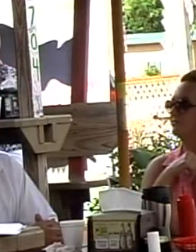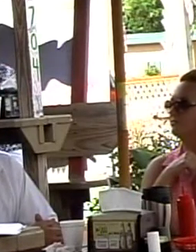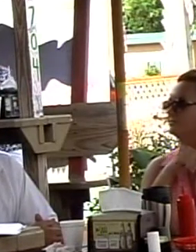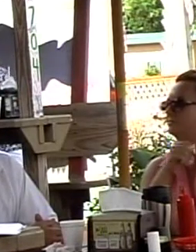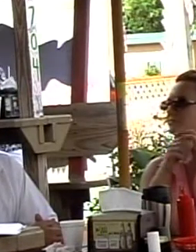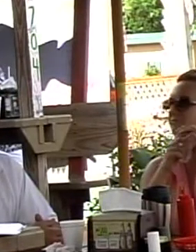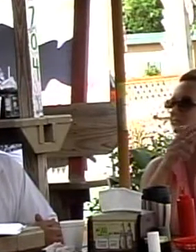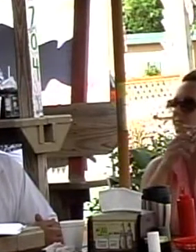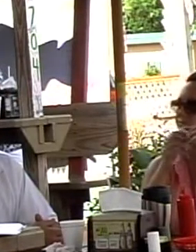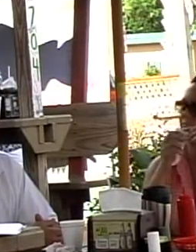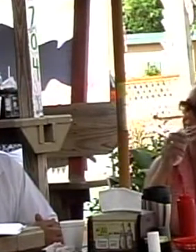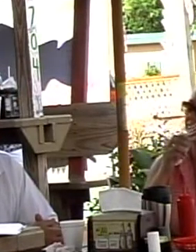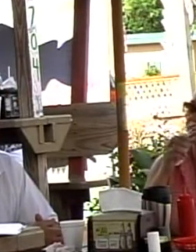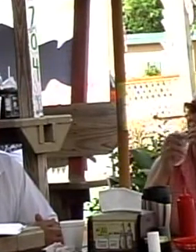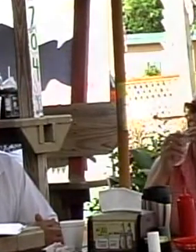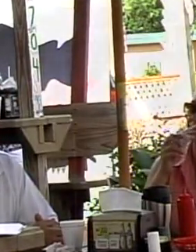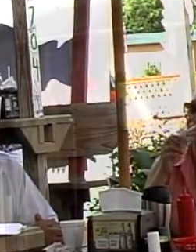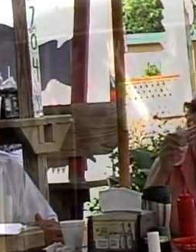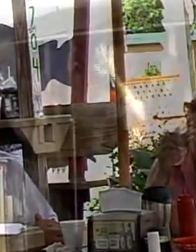great, how